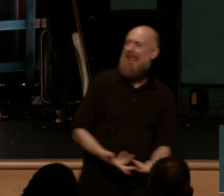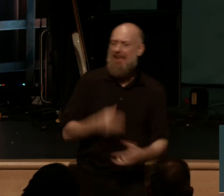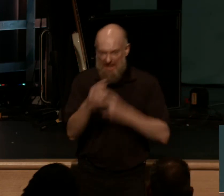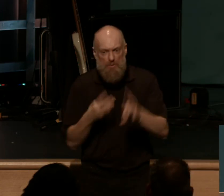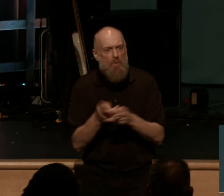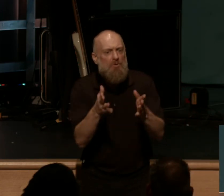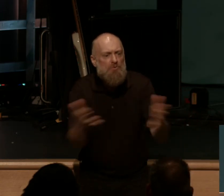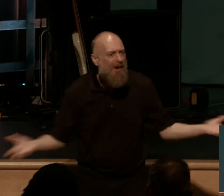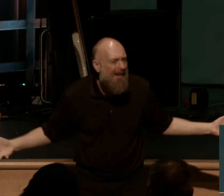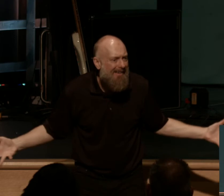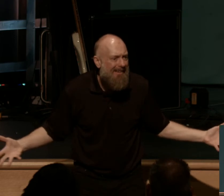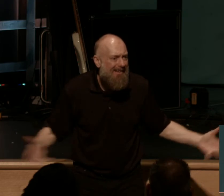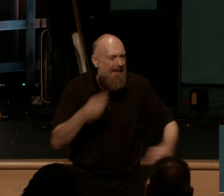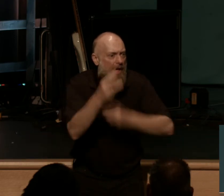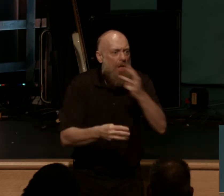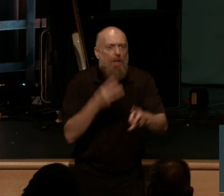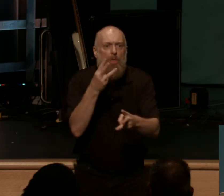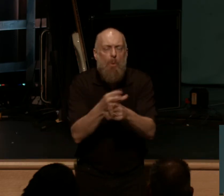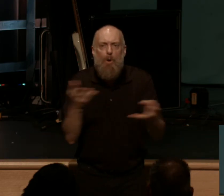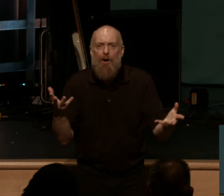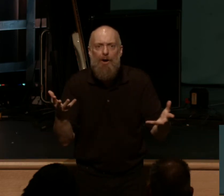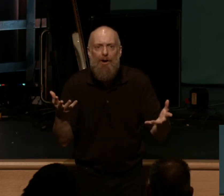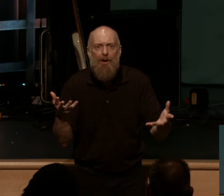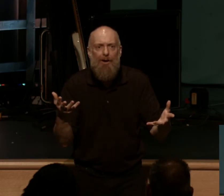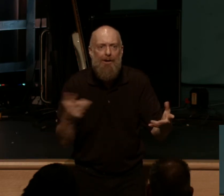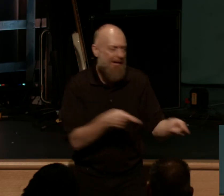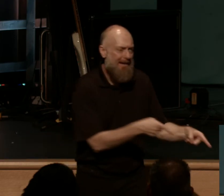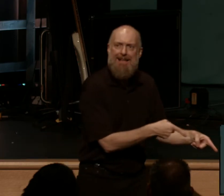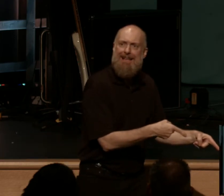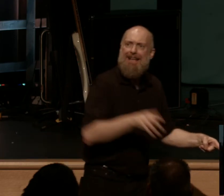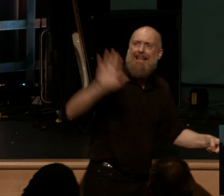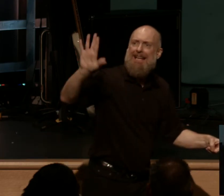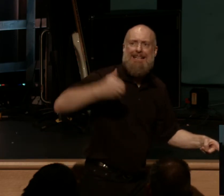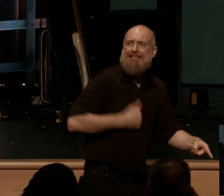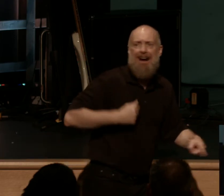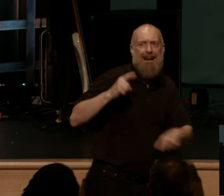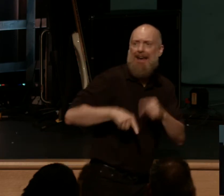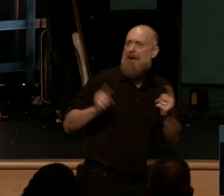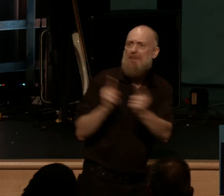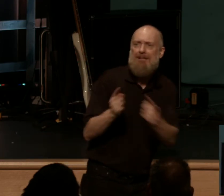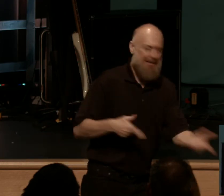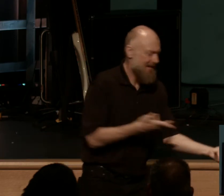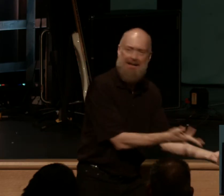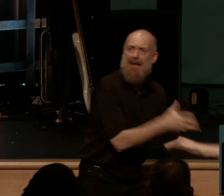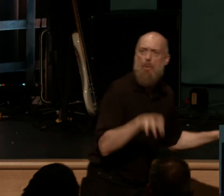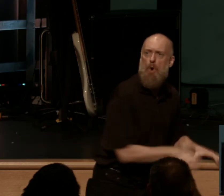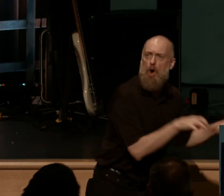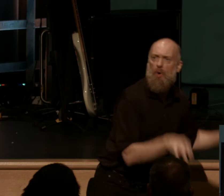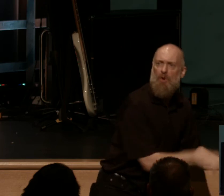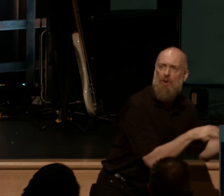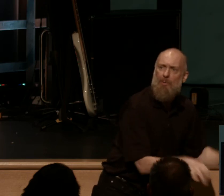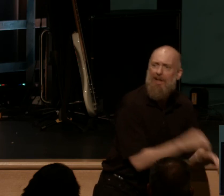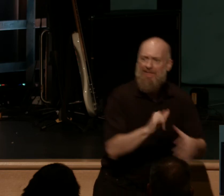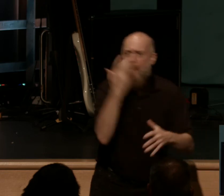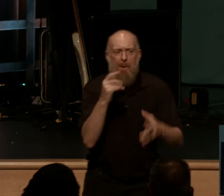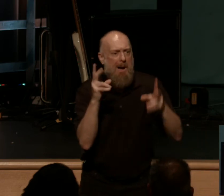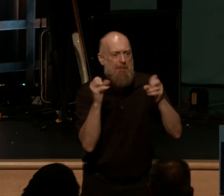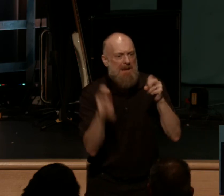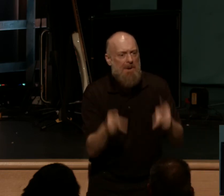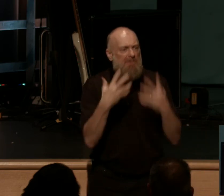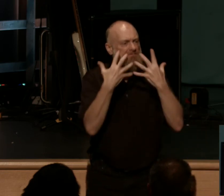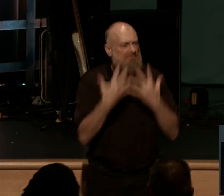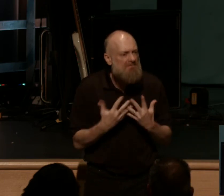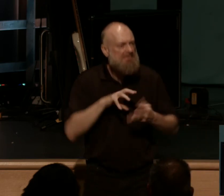operates. Our world operates entirely within the system of gotta have more, gotta have more, gotta have more, gotta have more. That's why so many people are just so